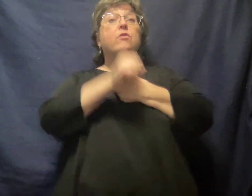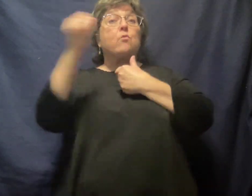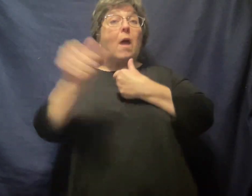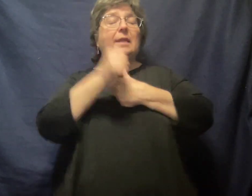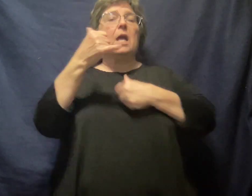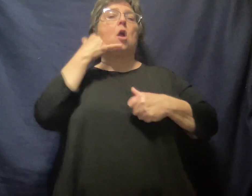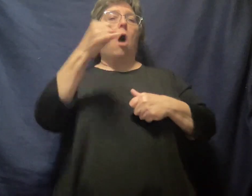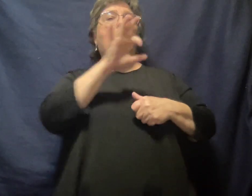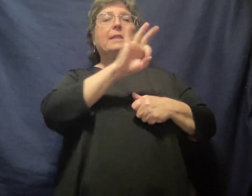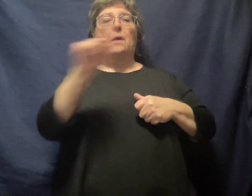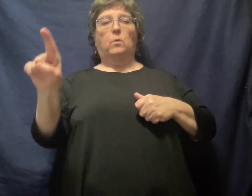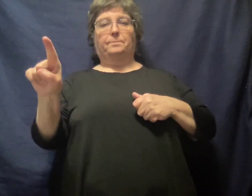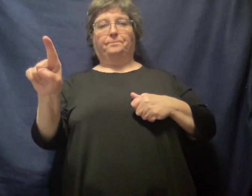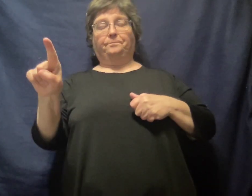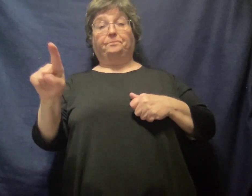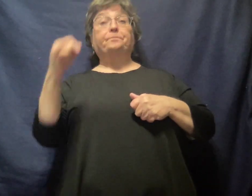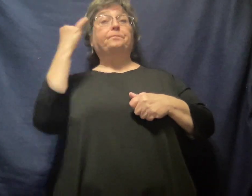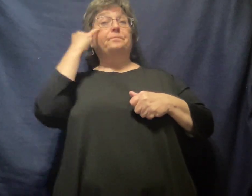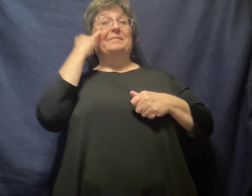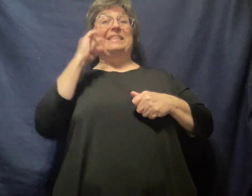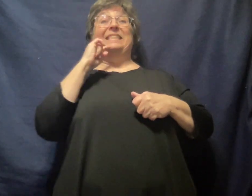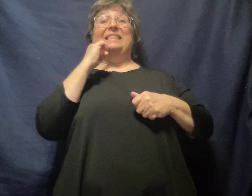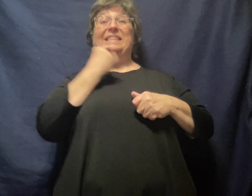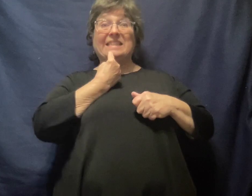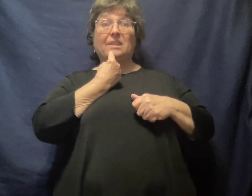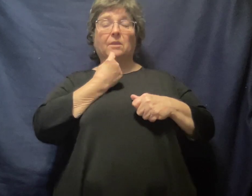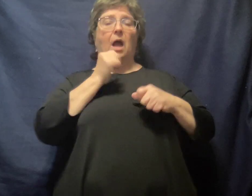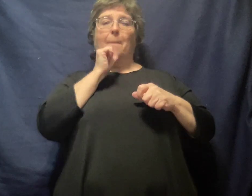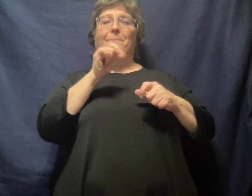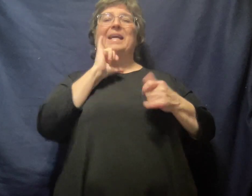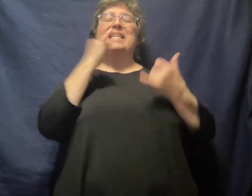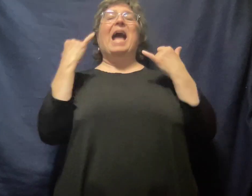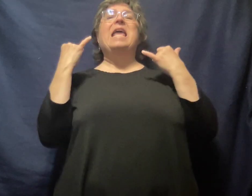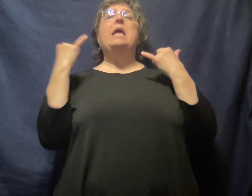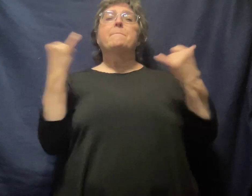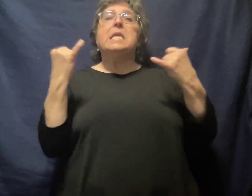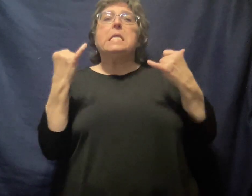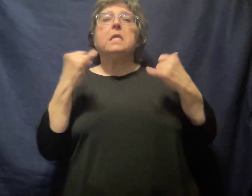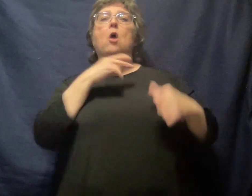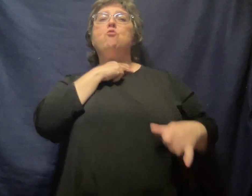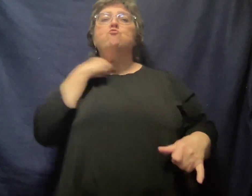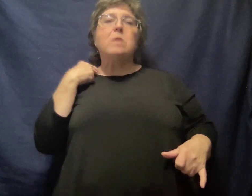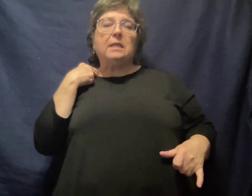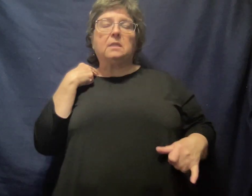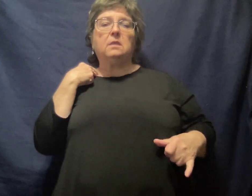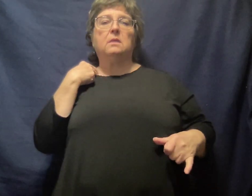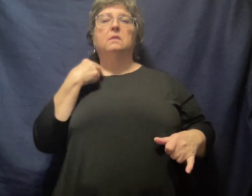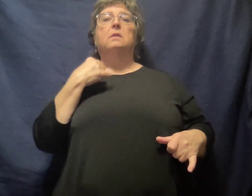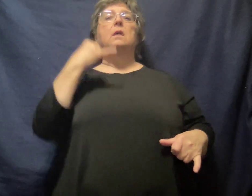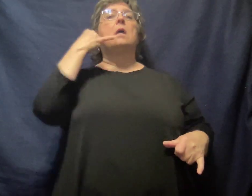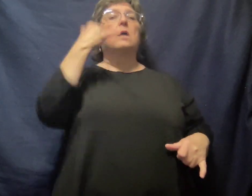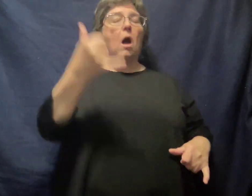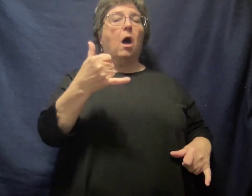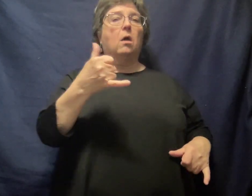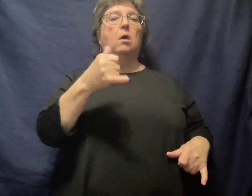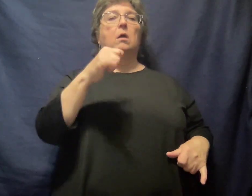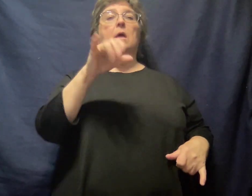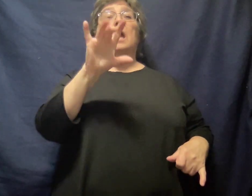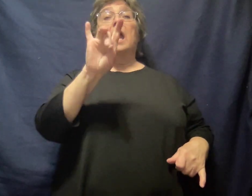call 911. If it is a serious but not immediate life-threatening situation, you can call